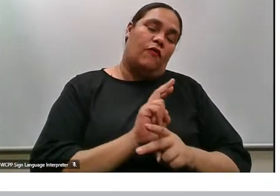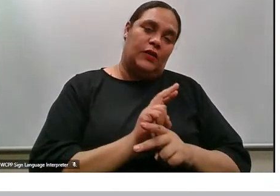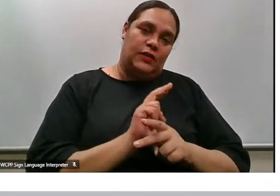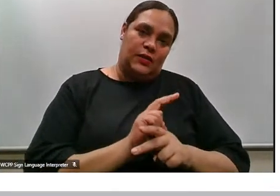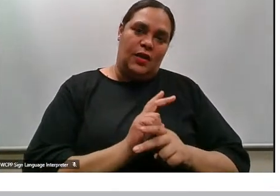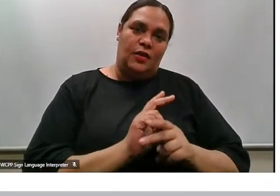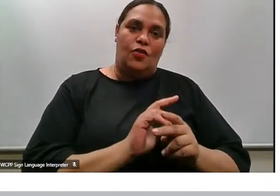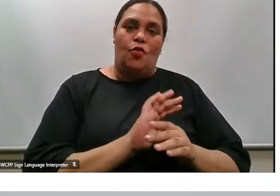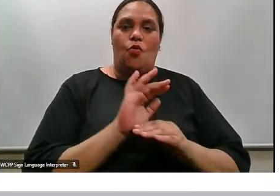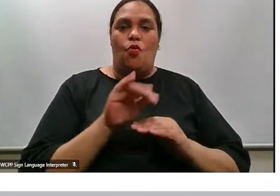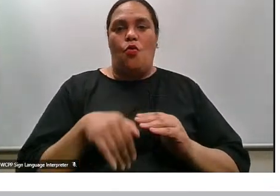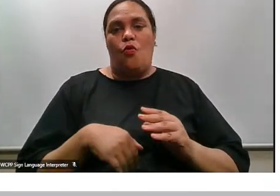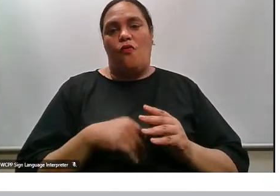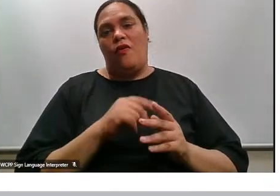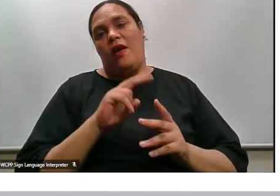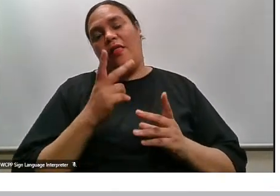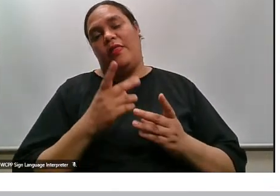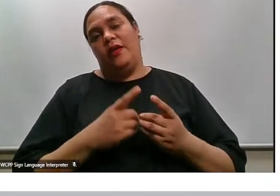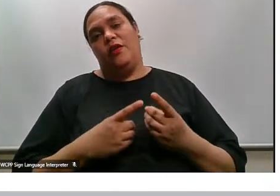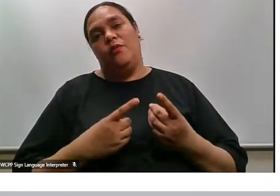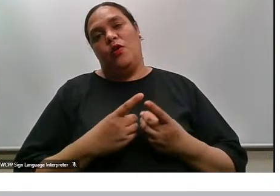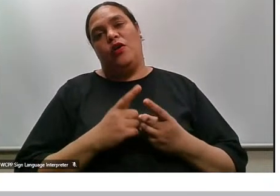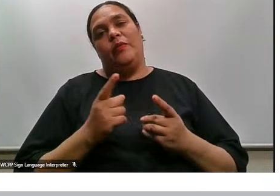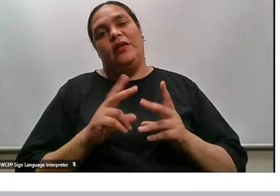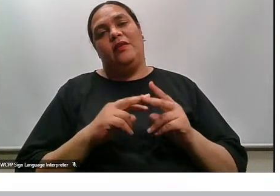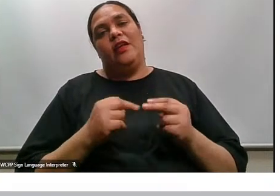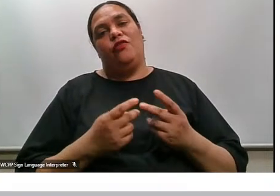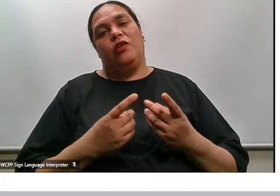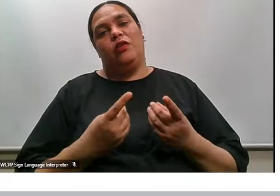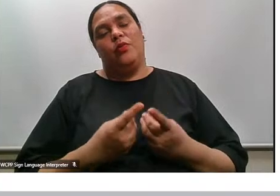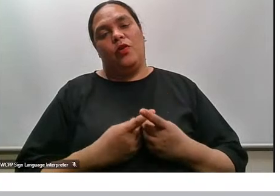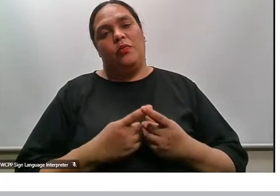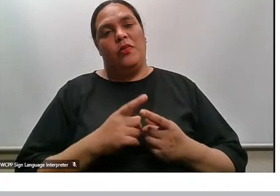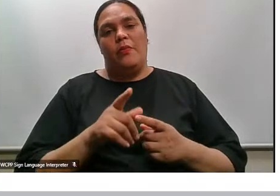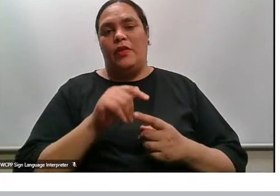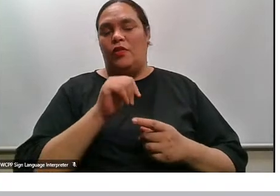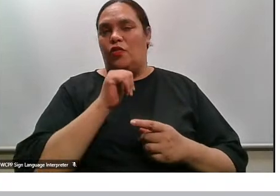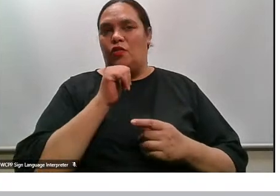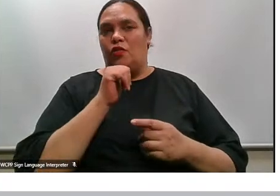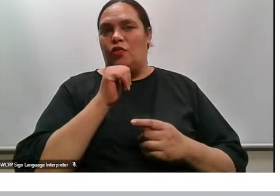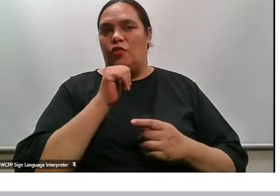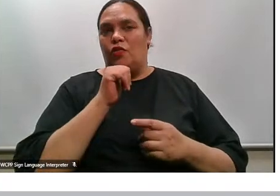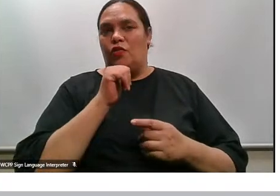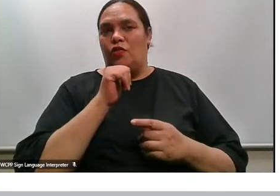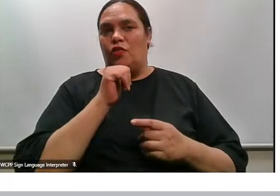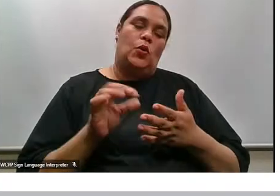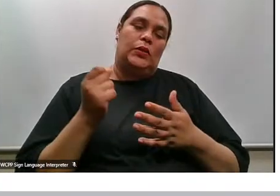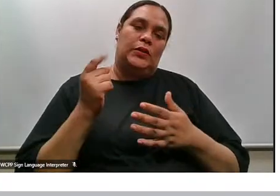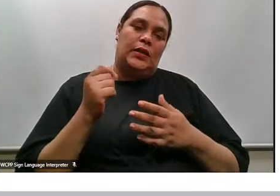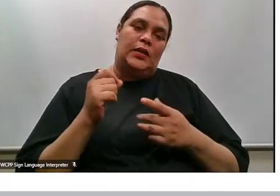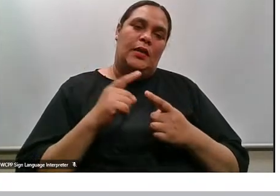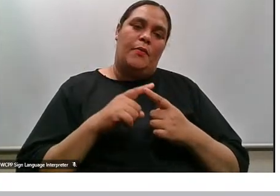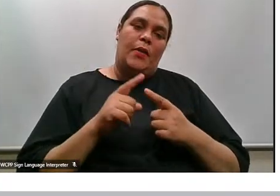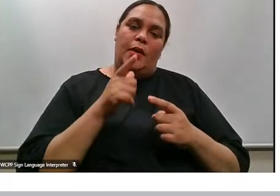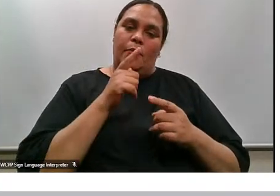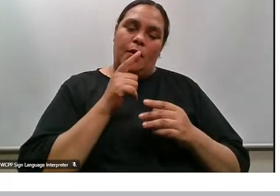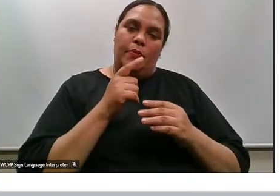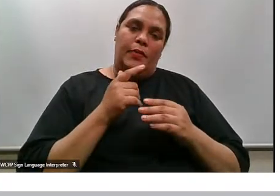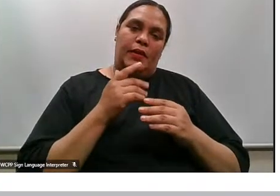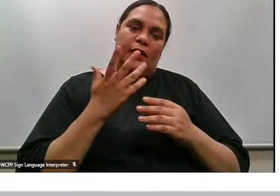over another department, which is a national department. So it's not sort of, in the pure sense of the term, a